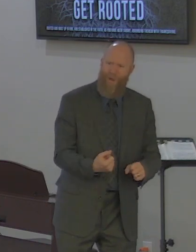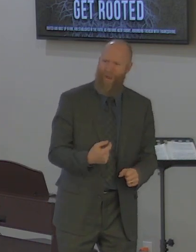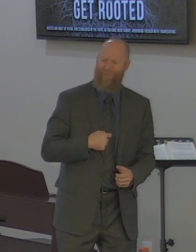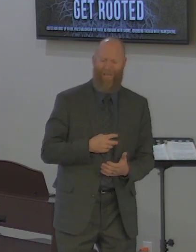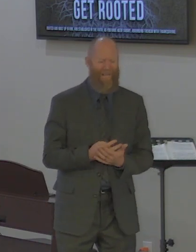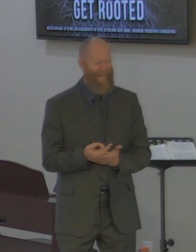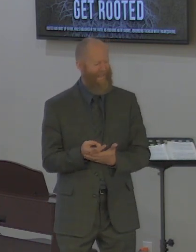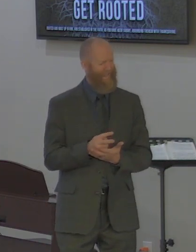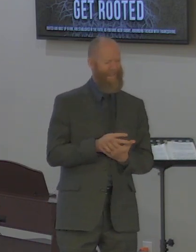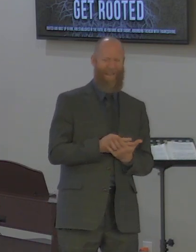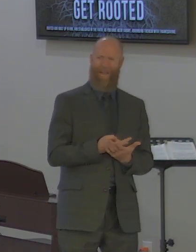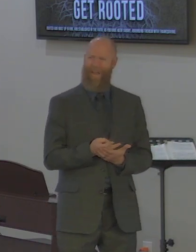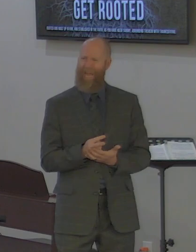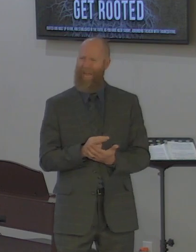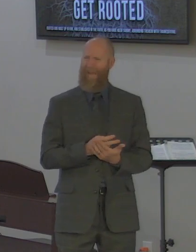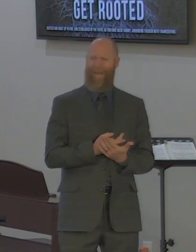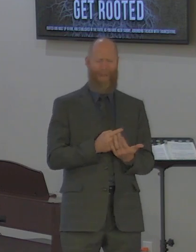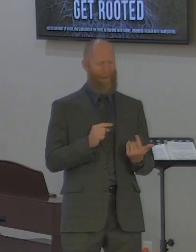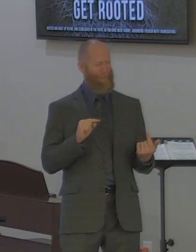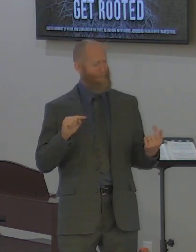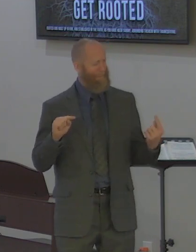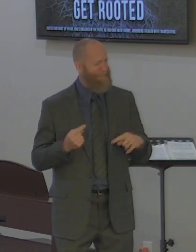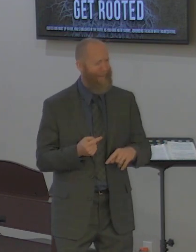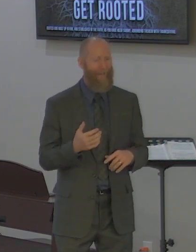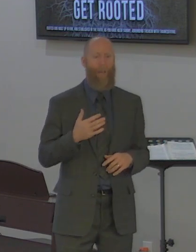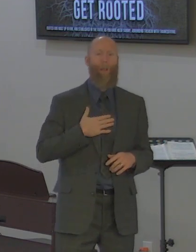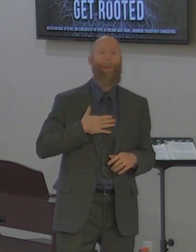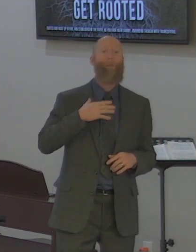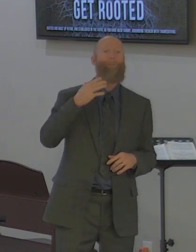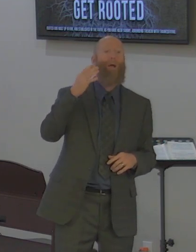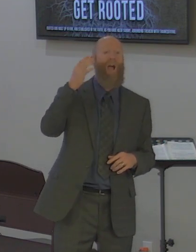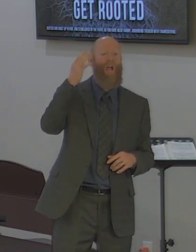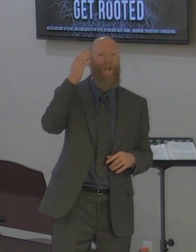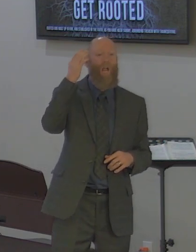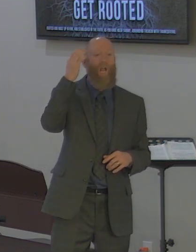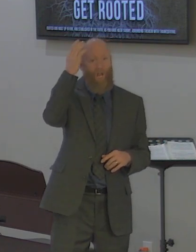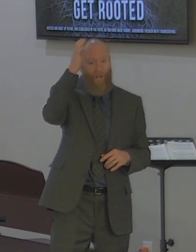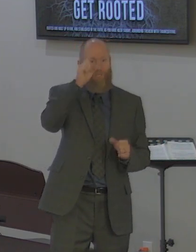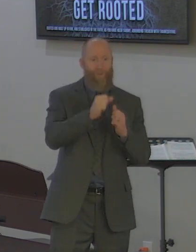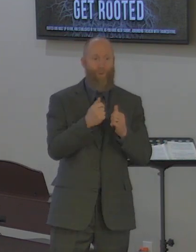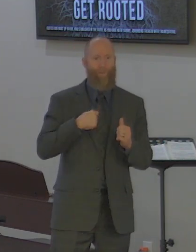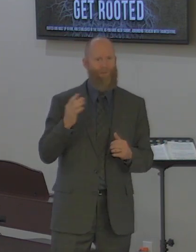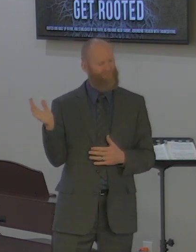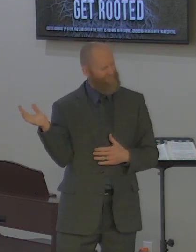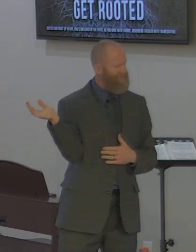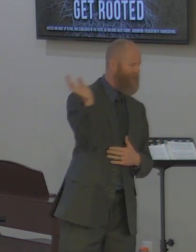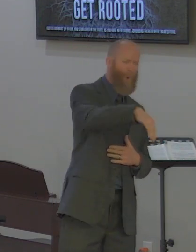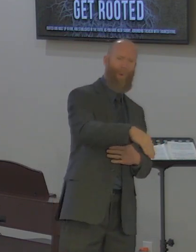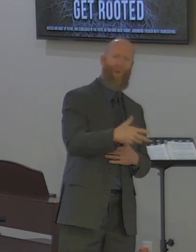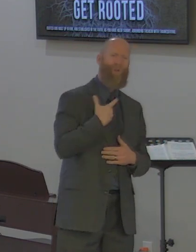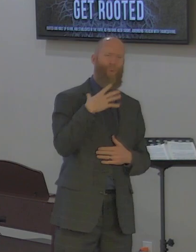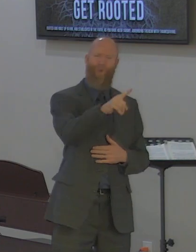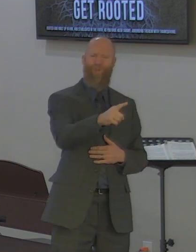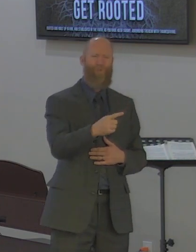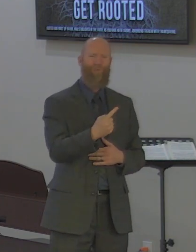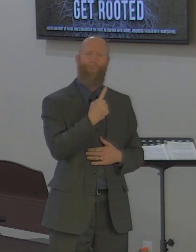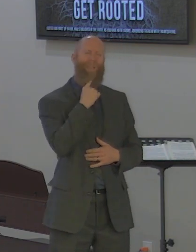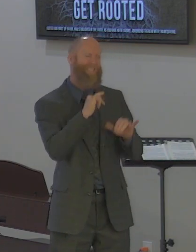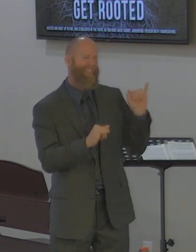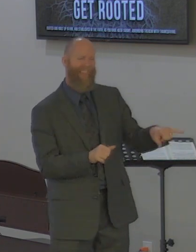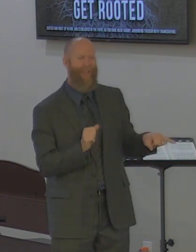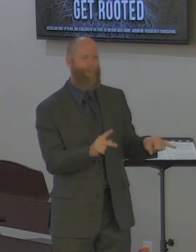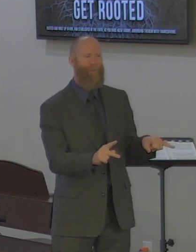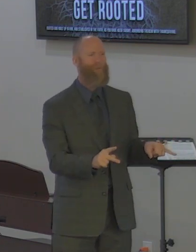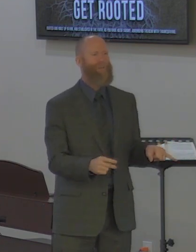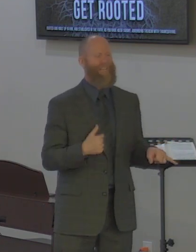in pain, and I tell my cousin who's with me, you go ahead, I don't want you to miss out on getting a moose. So I work out the cramps finally, 15, 20 minutes later,